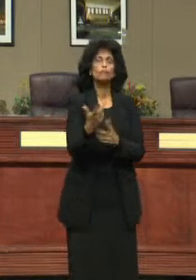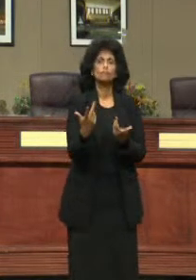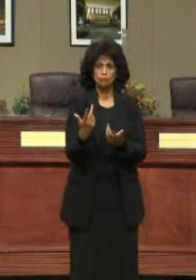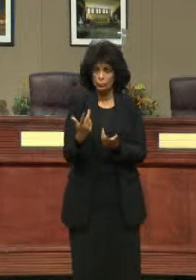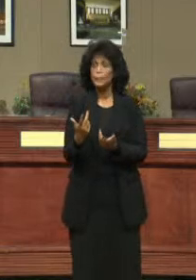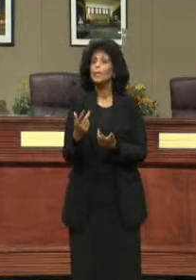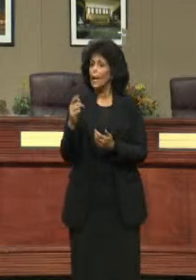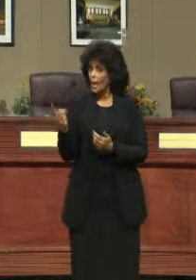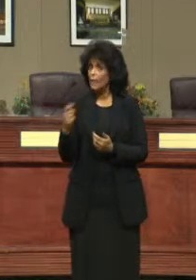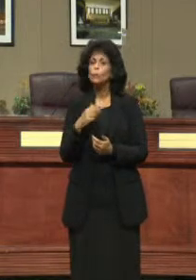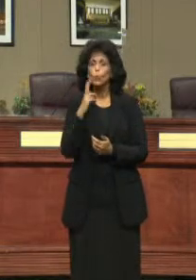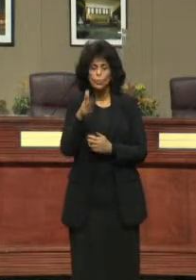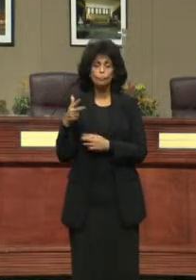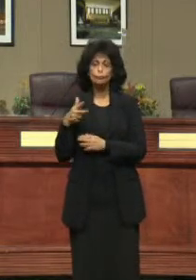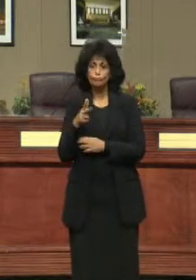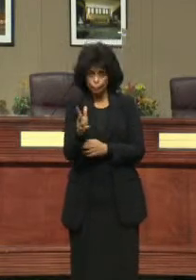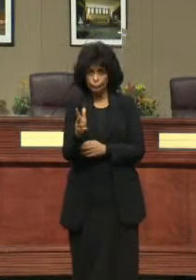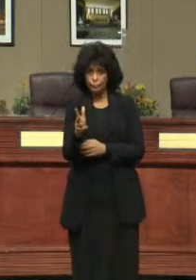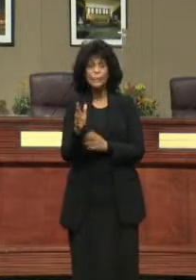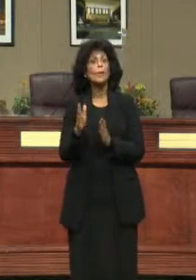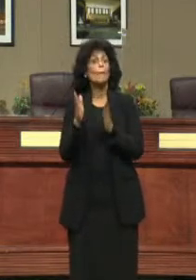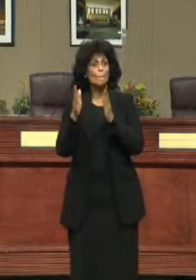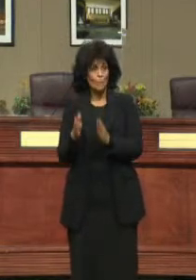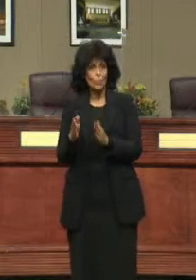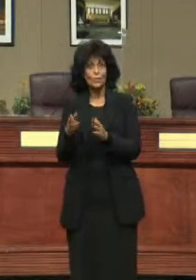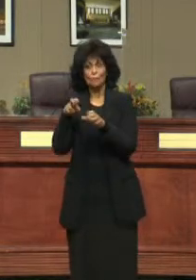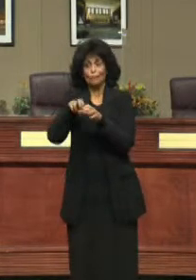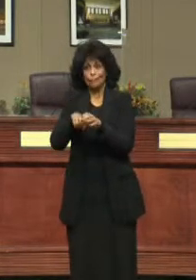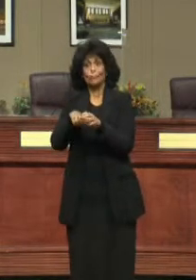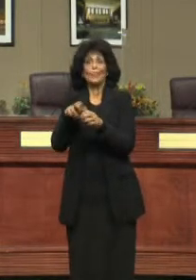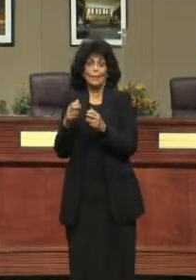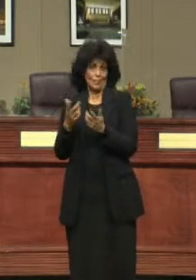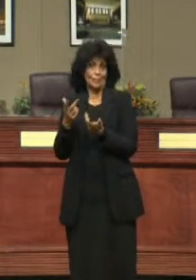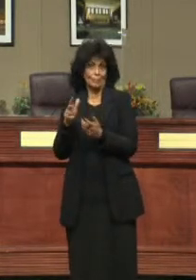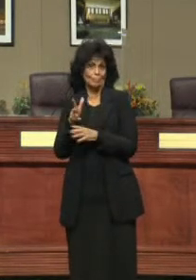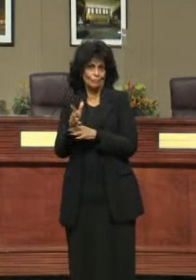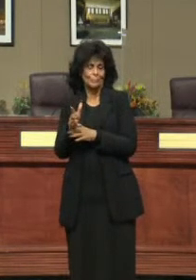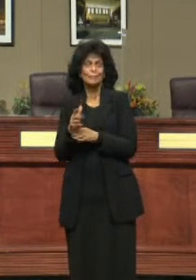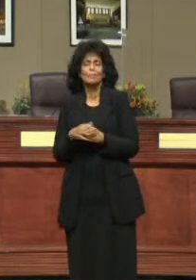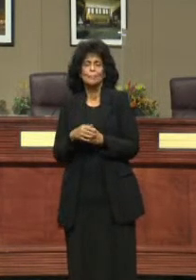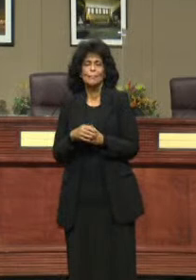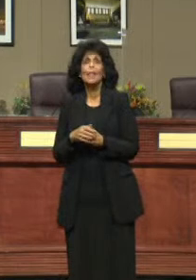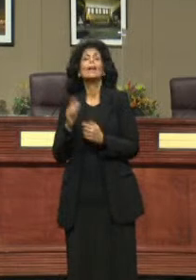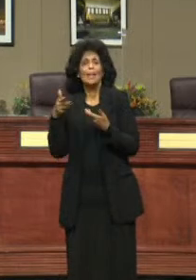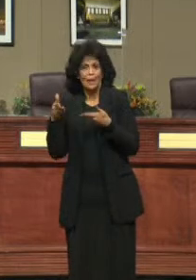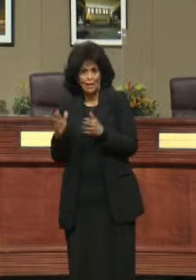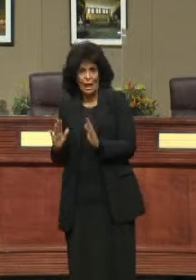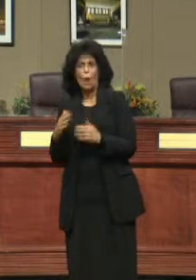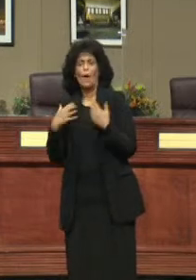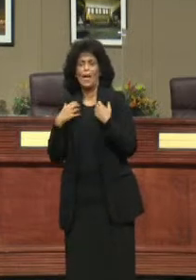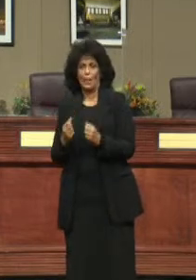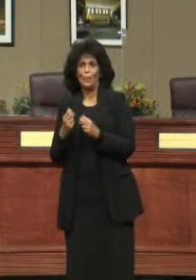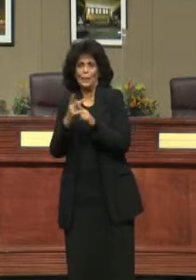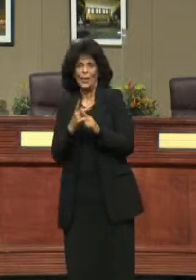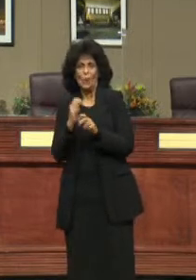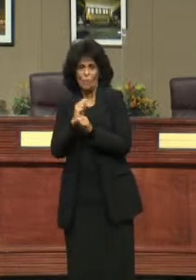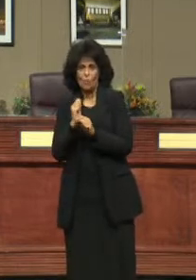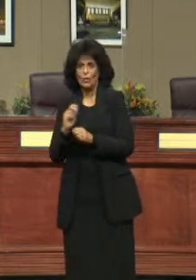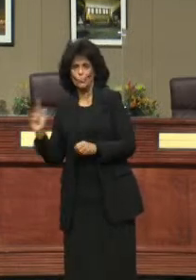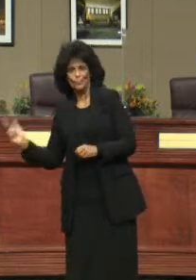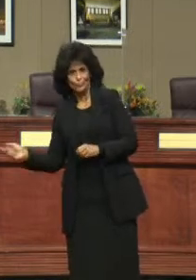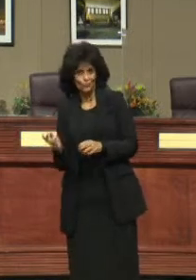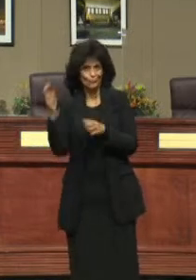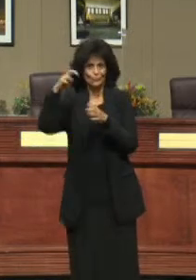in line with the passenger, allowing the healthcare worker to enter the vehicle to have the